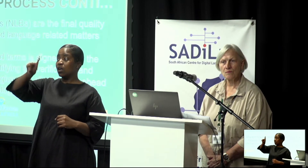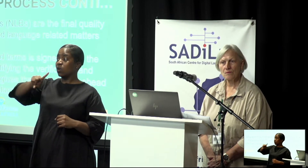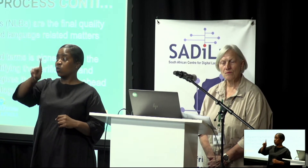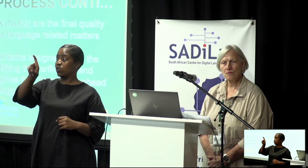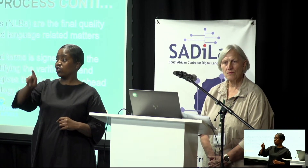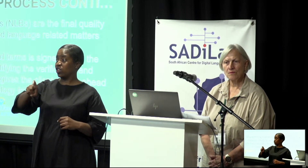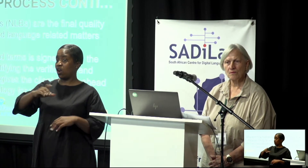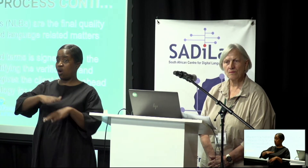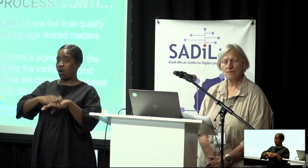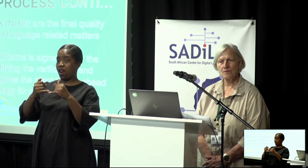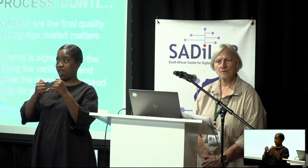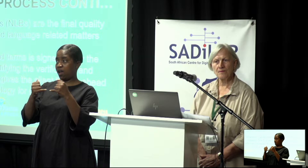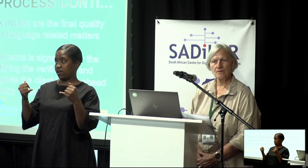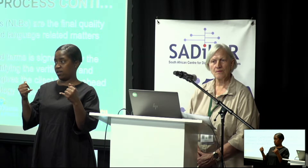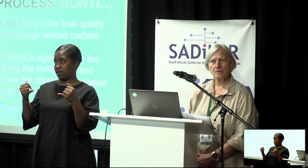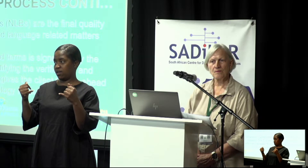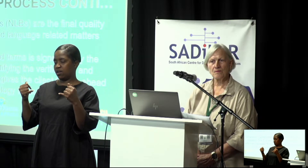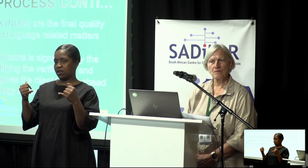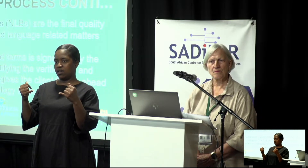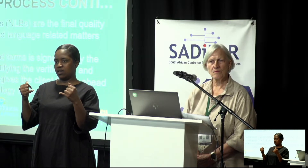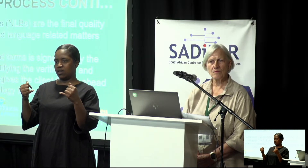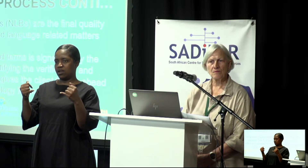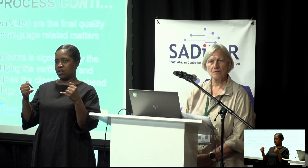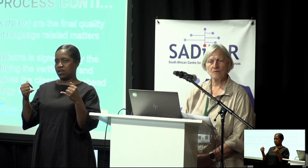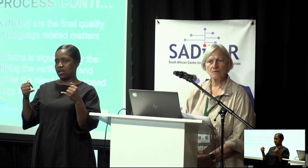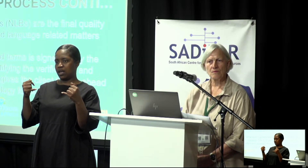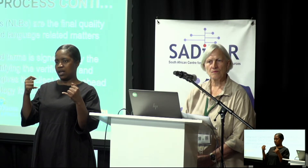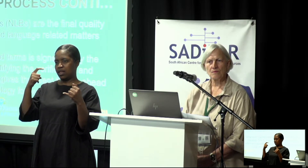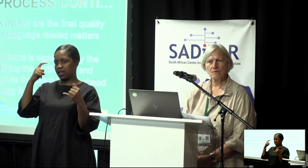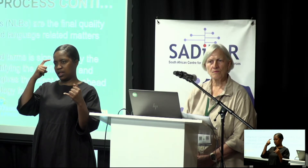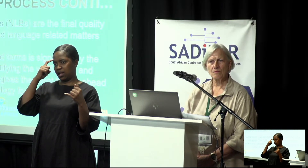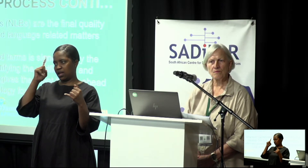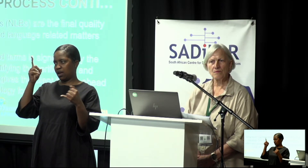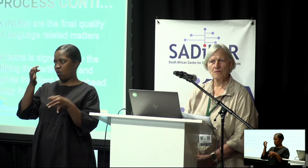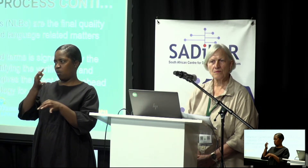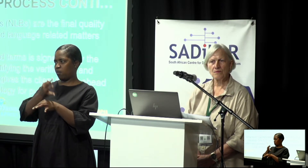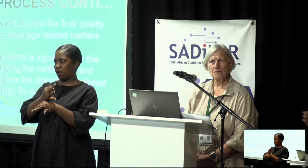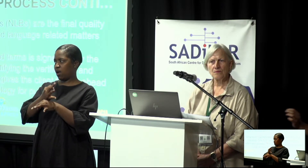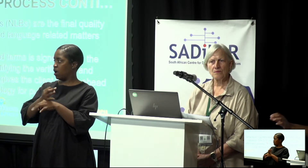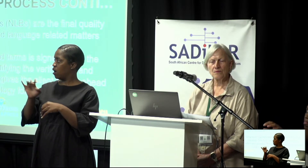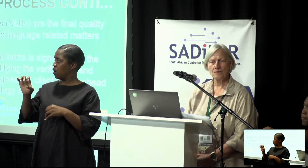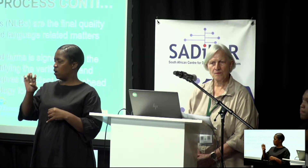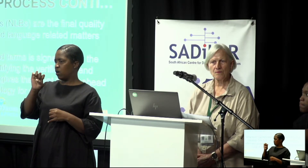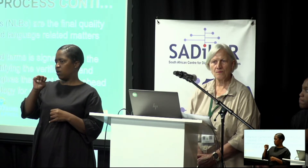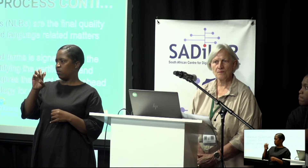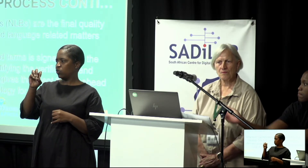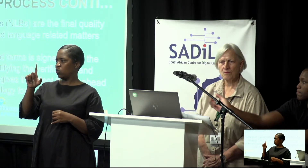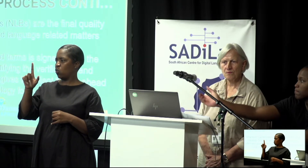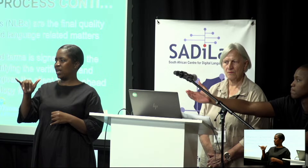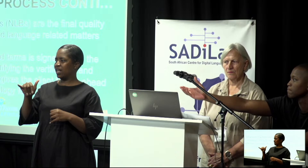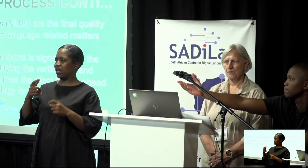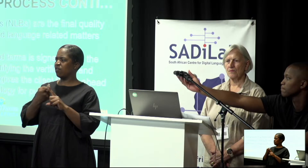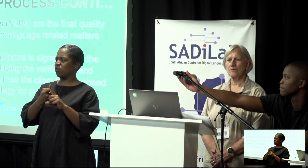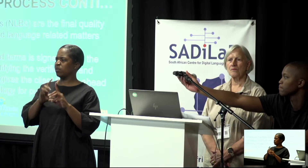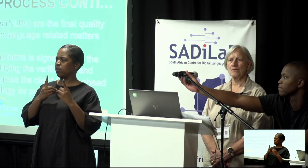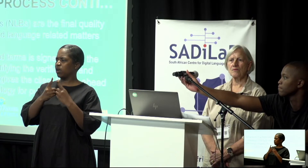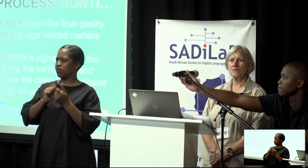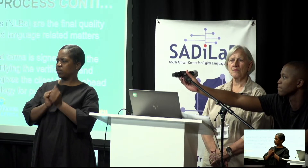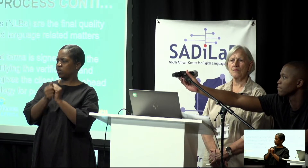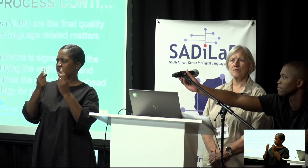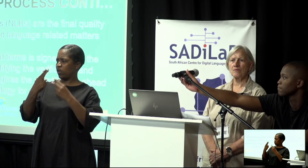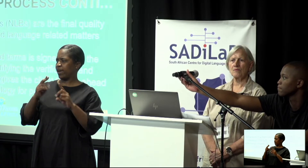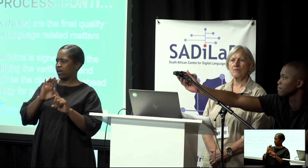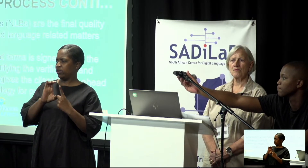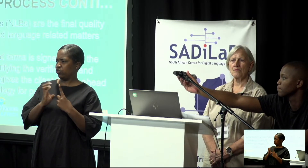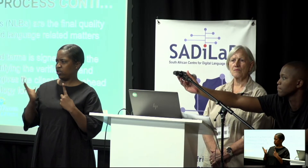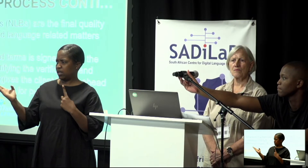question online. I think it's directed to Ubabu Soli. They're requesting that maybe if he can